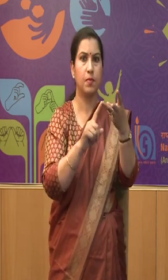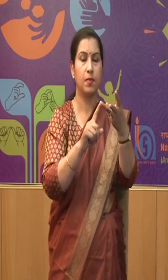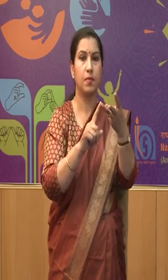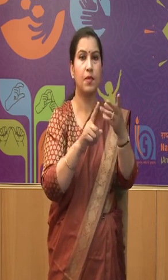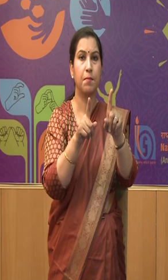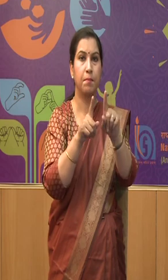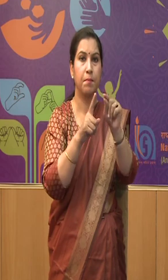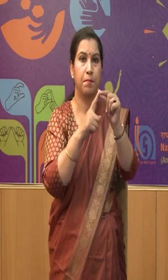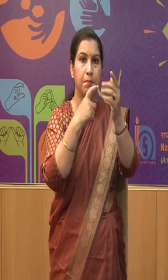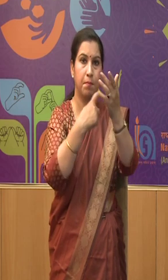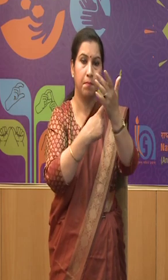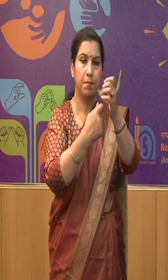Prarthana Samaj,